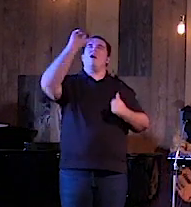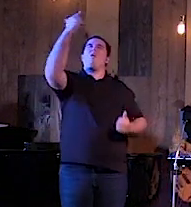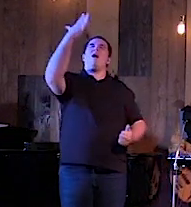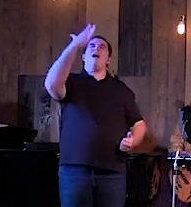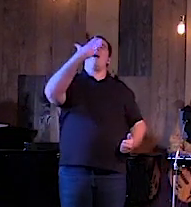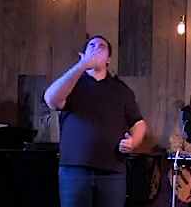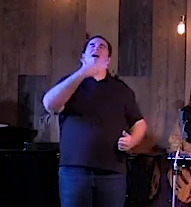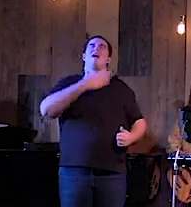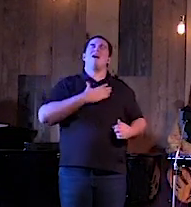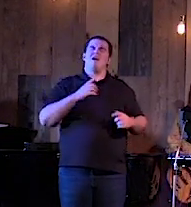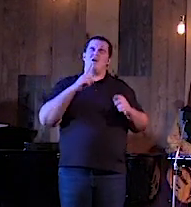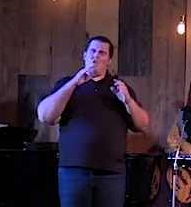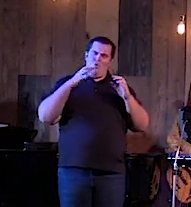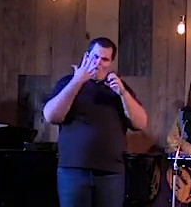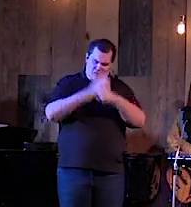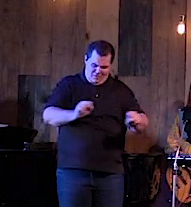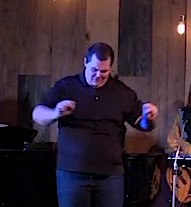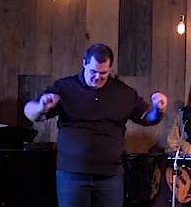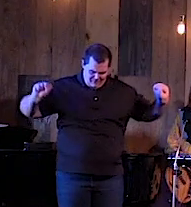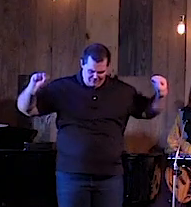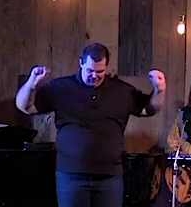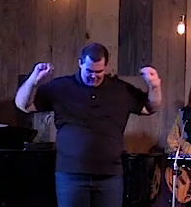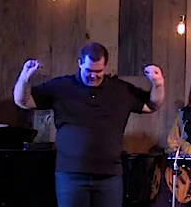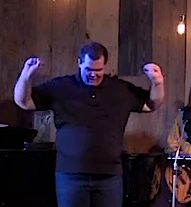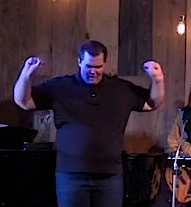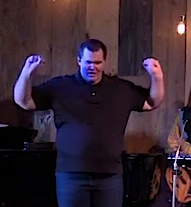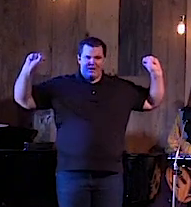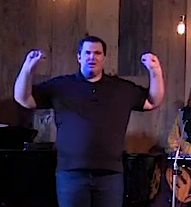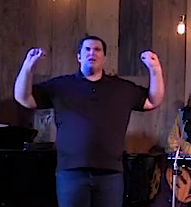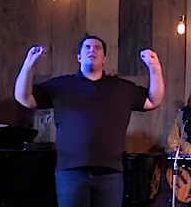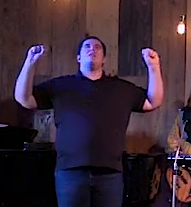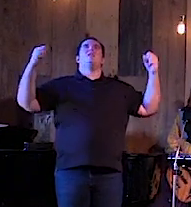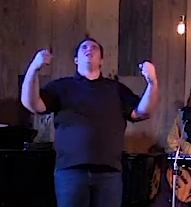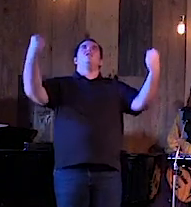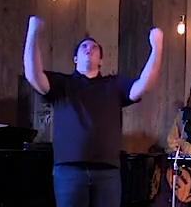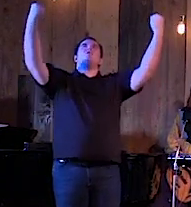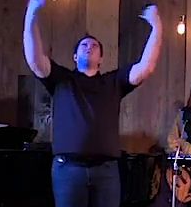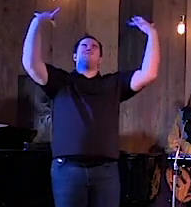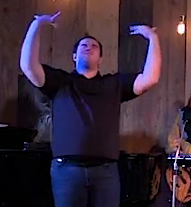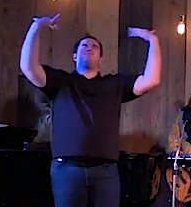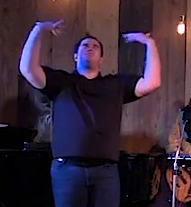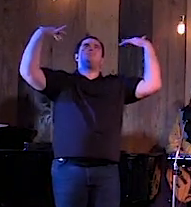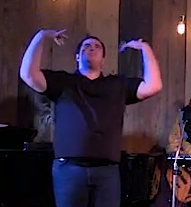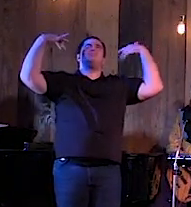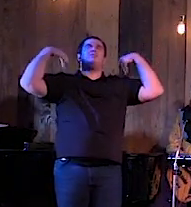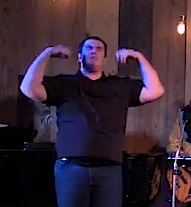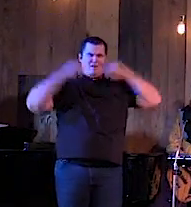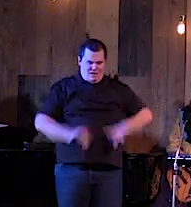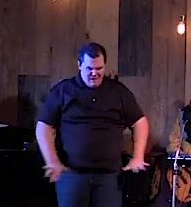Oh, your grace so free washes